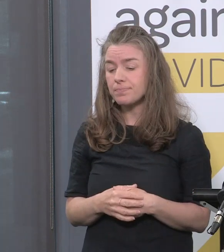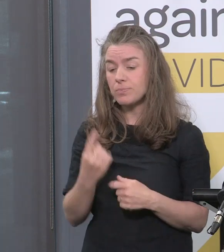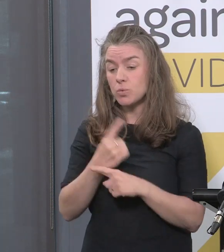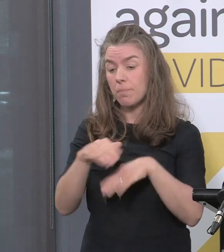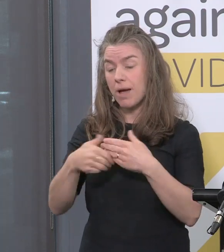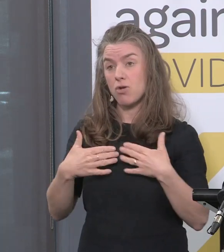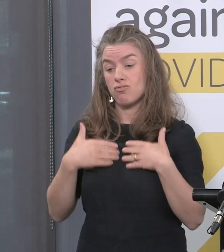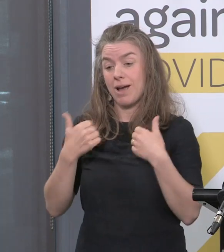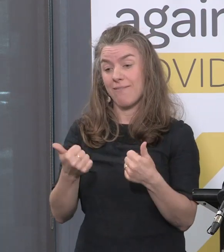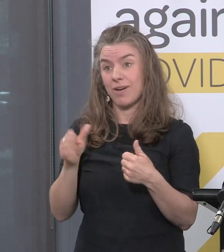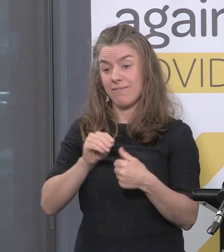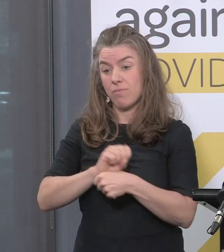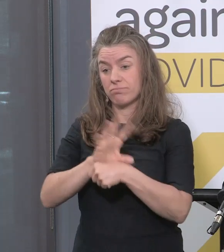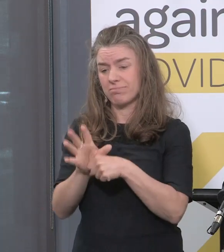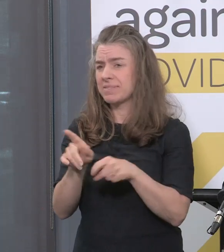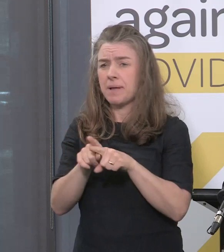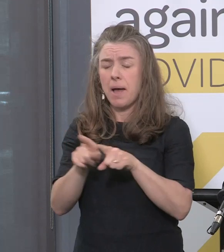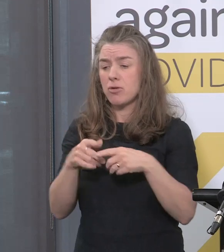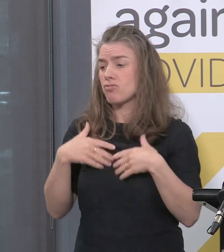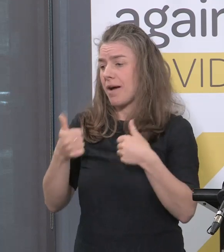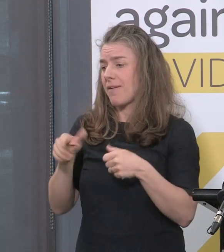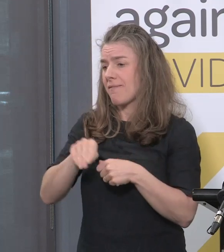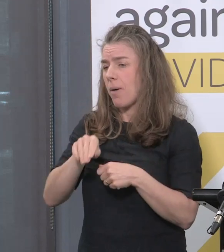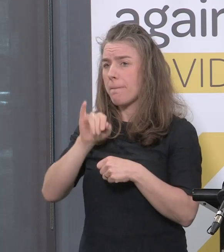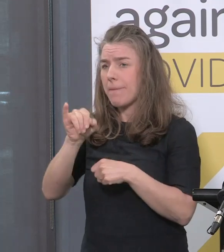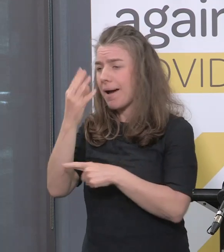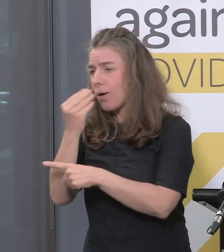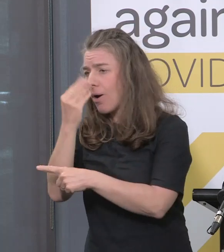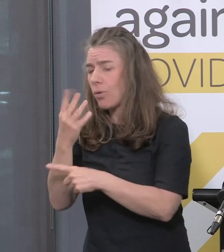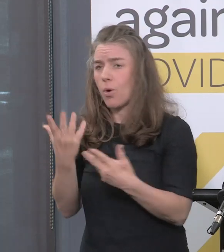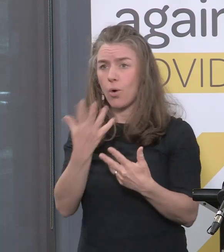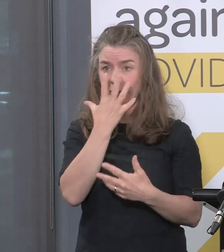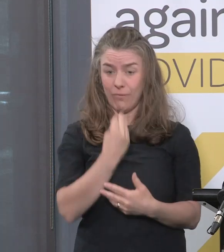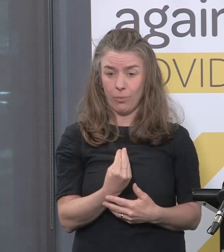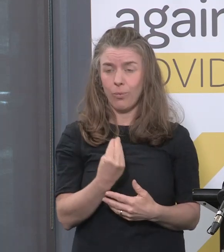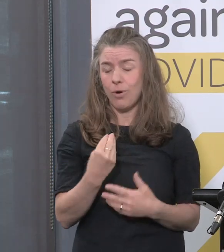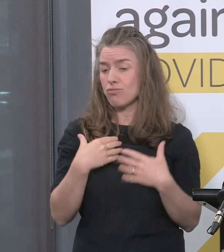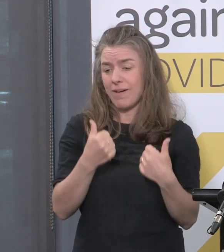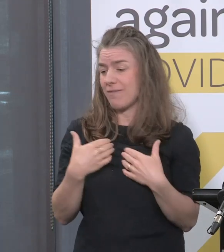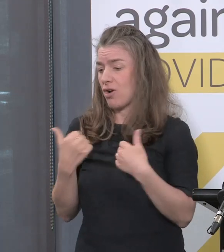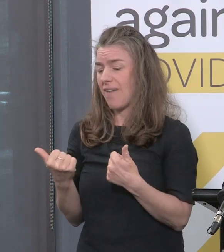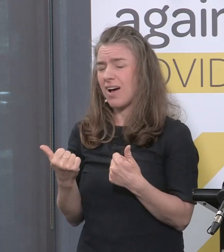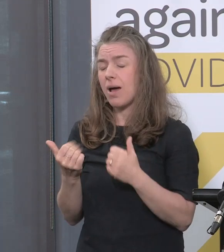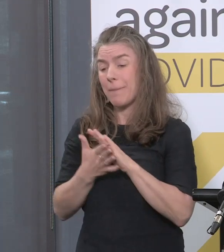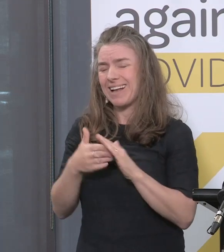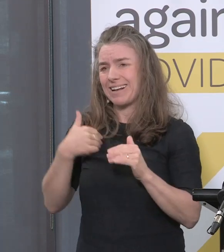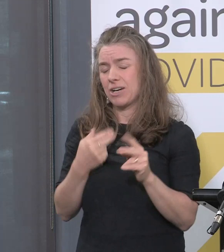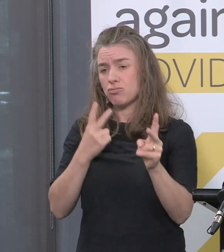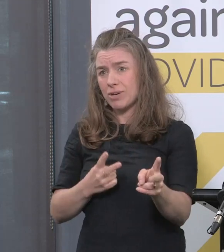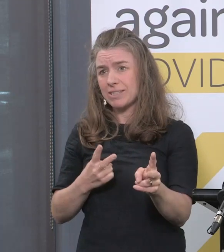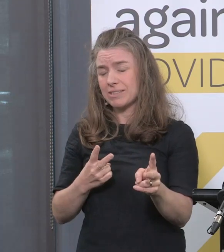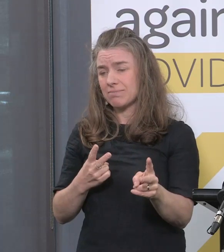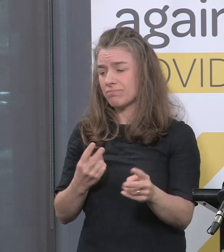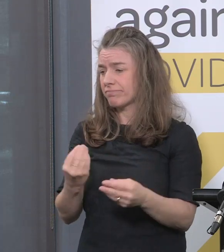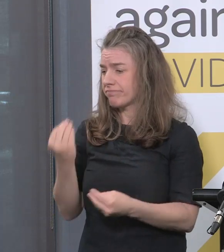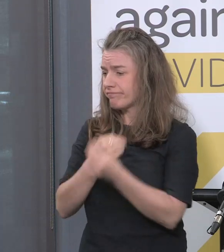from COVID-19 is a lot like recovering from a bad cold or from the flu. Anyone needs to rest, recuperate, keep up